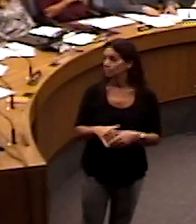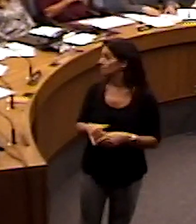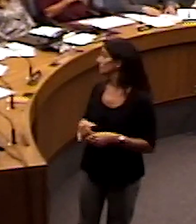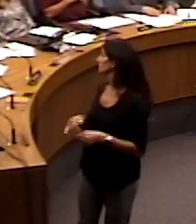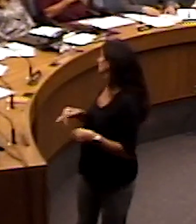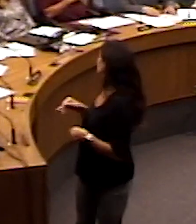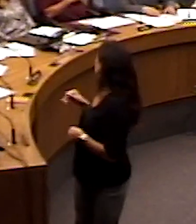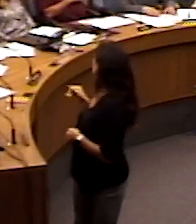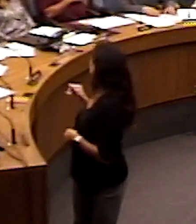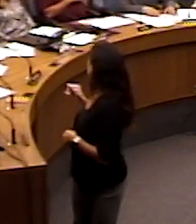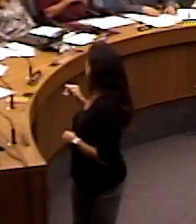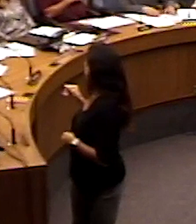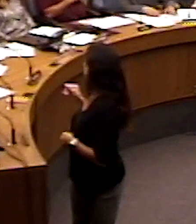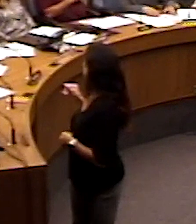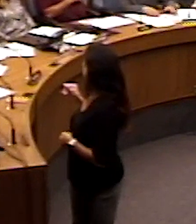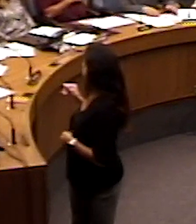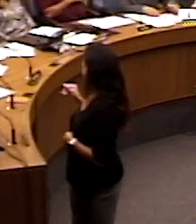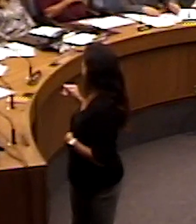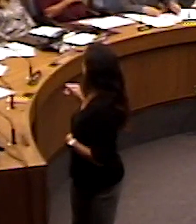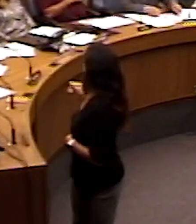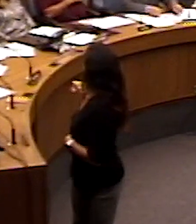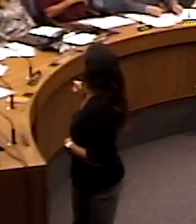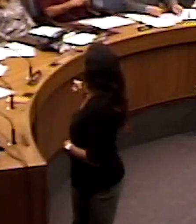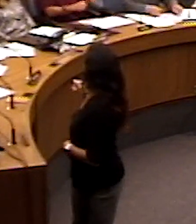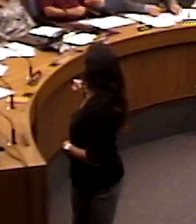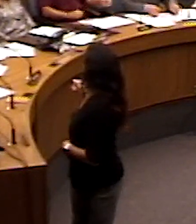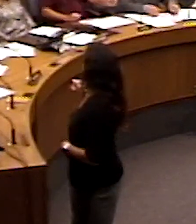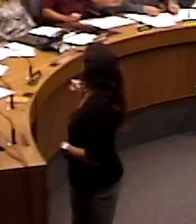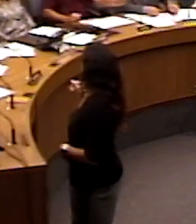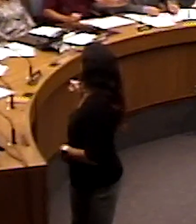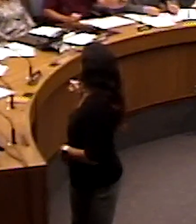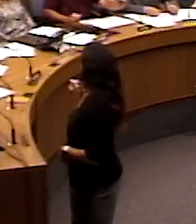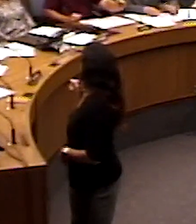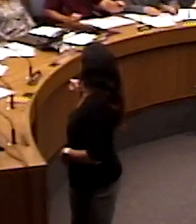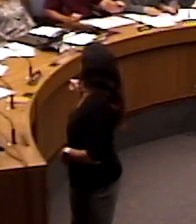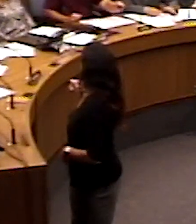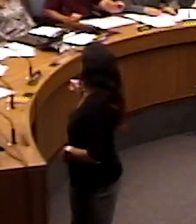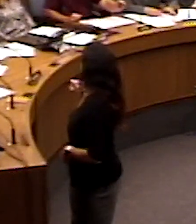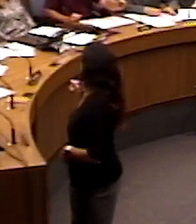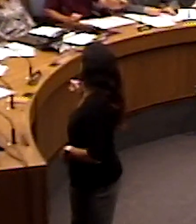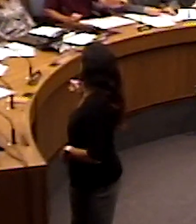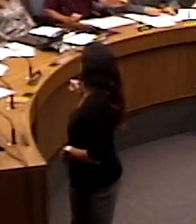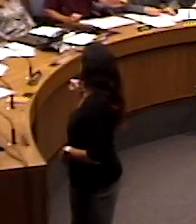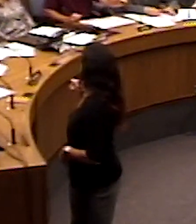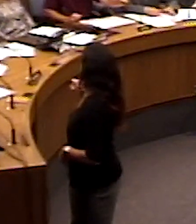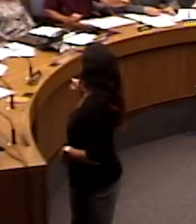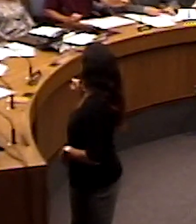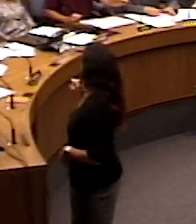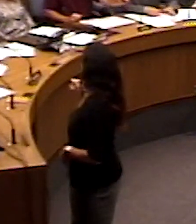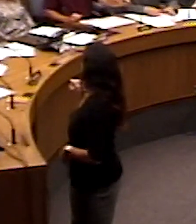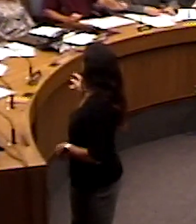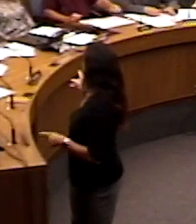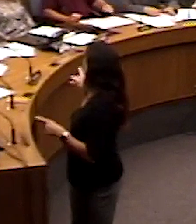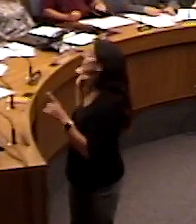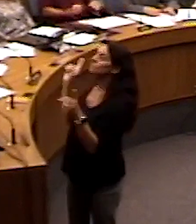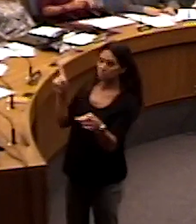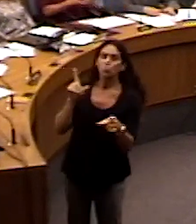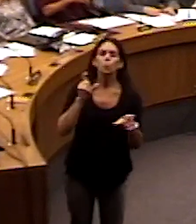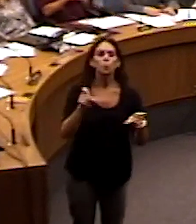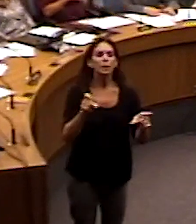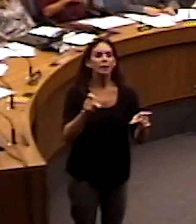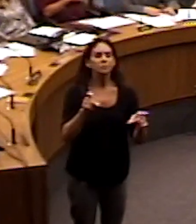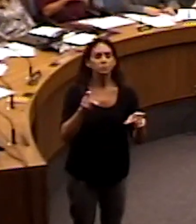General has to look at some of the laws that they passed. Absolutely. We have, and I want to warn everybody about car thefts, Mayor. We have